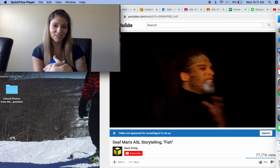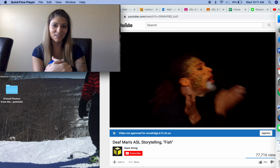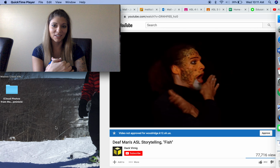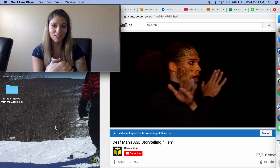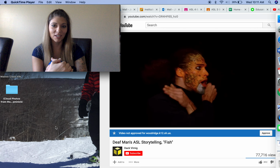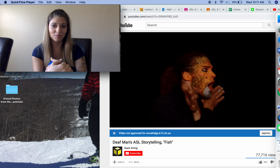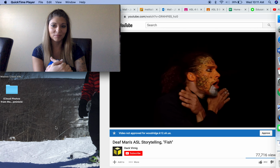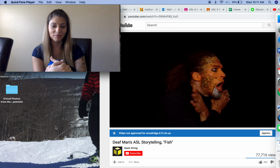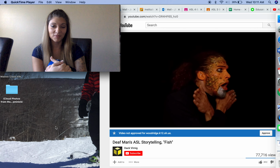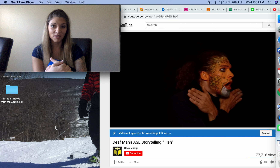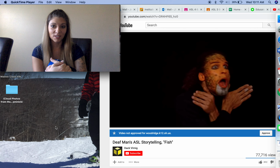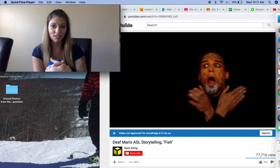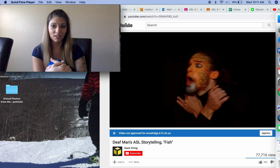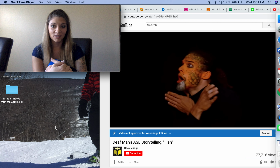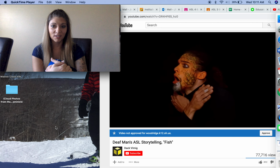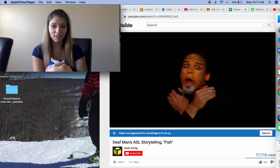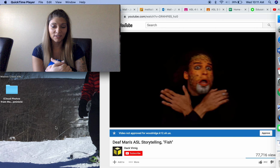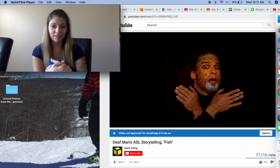It's not the same.